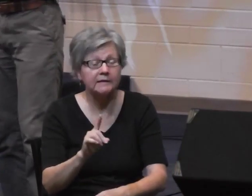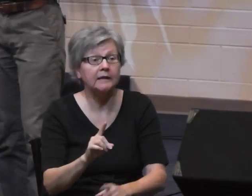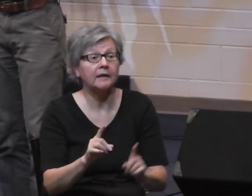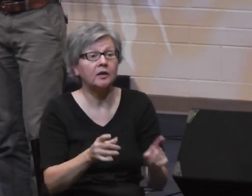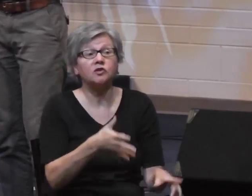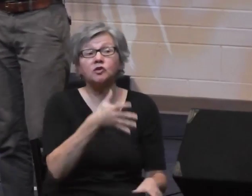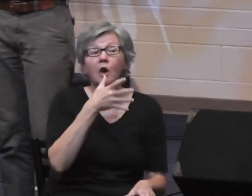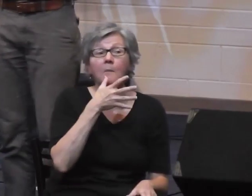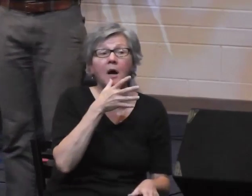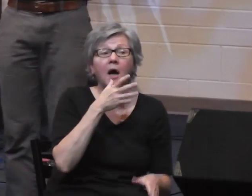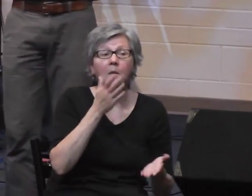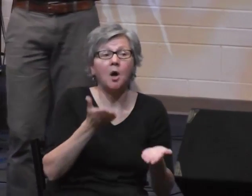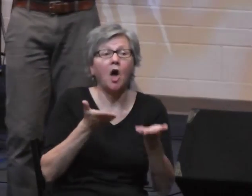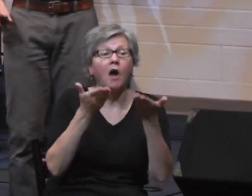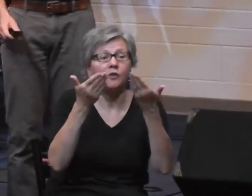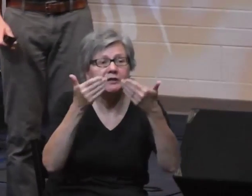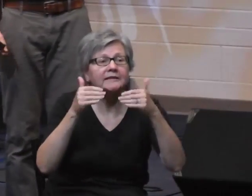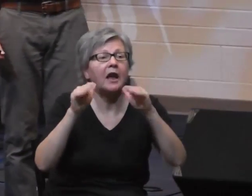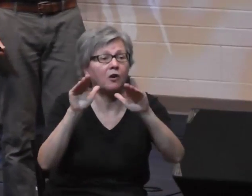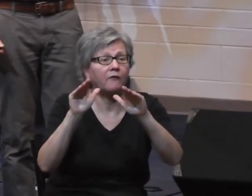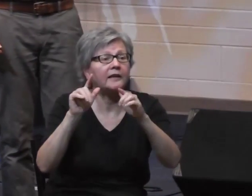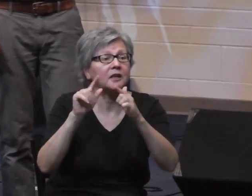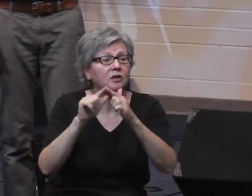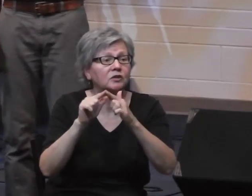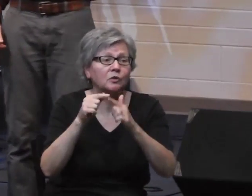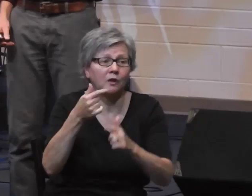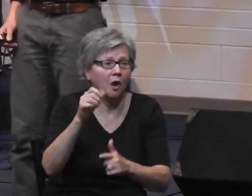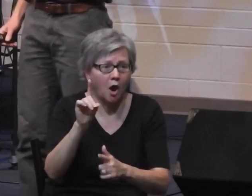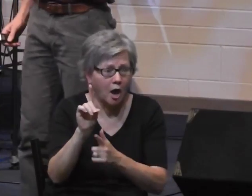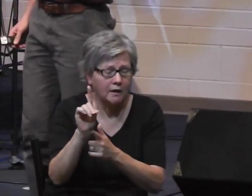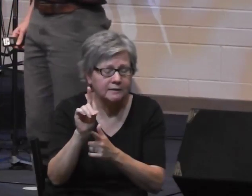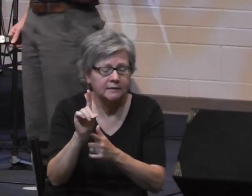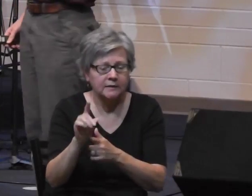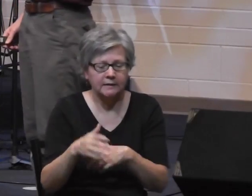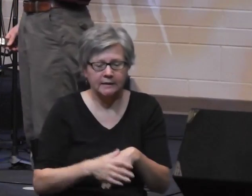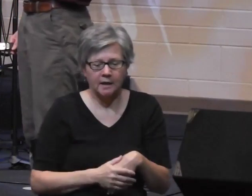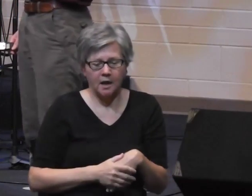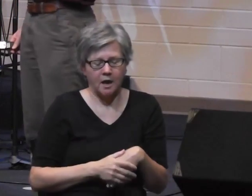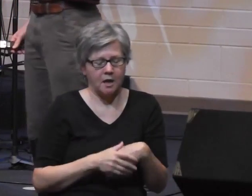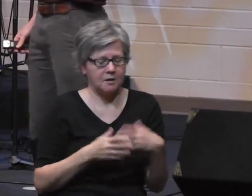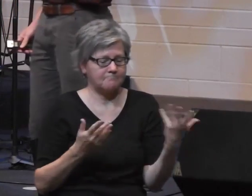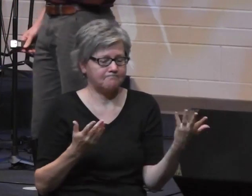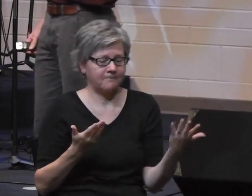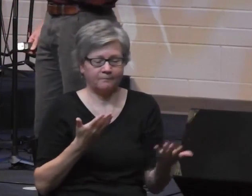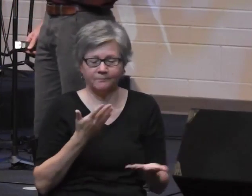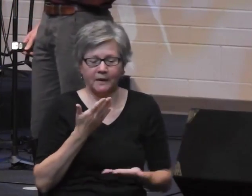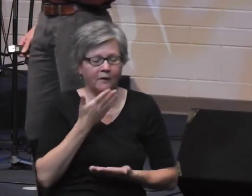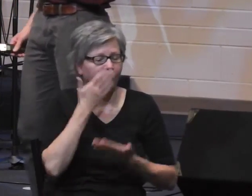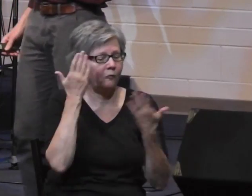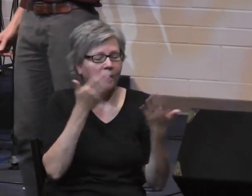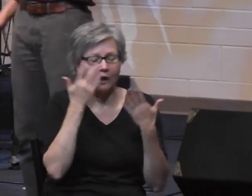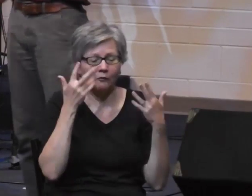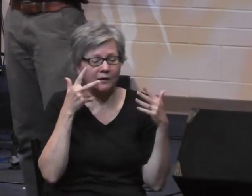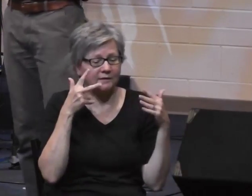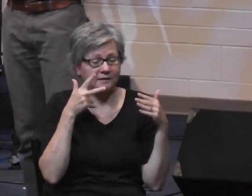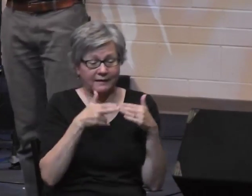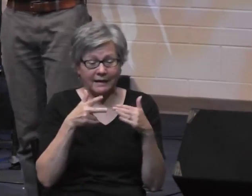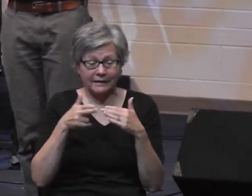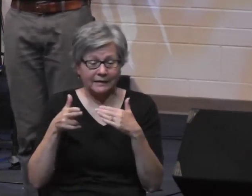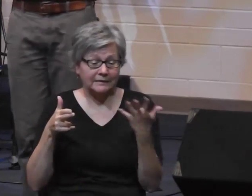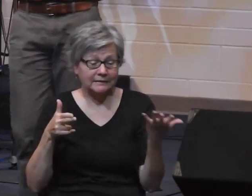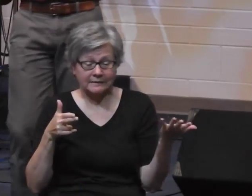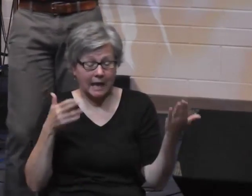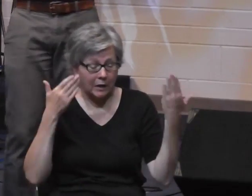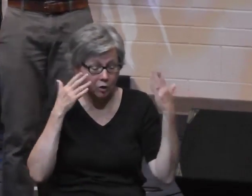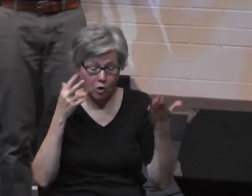offer sacrifices to Shamash. They offer fragrant cuttings. I don't know what a fragrant cutting is, but apparently they